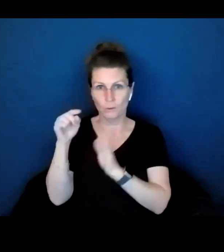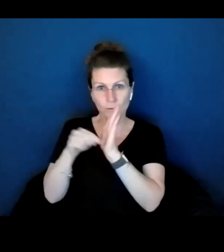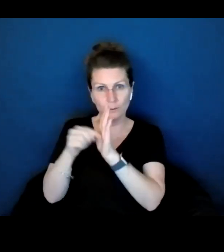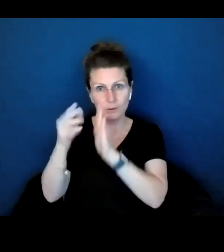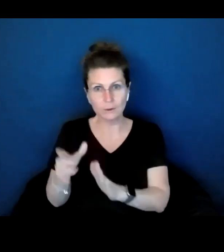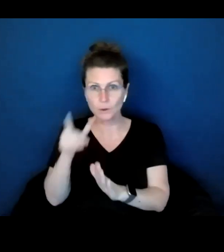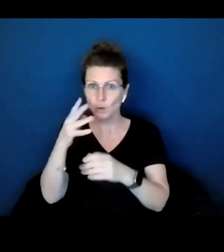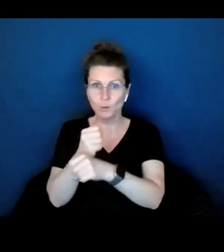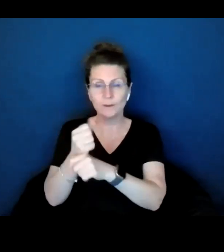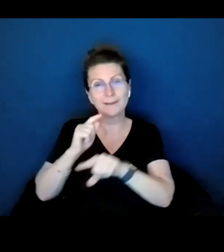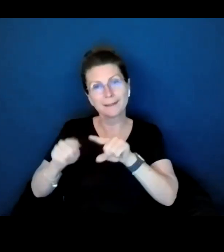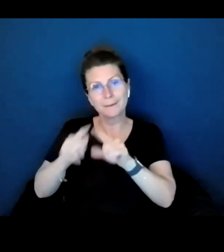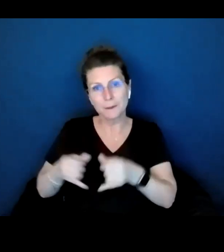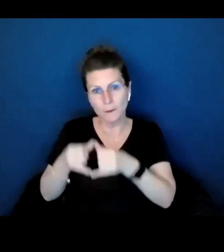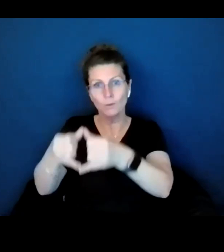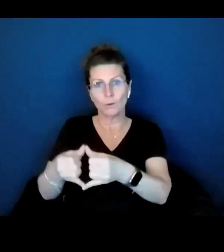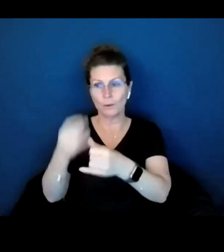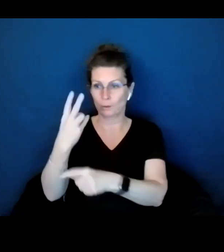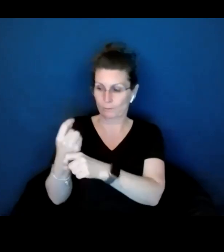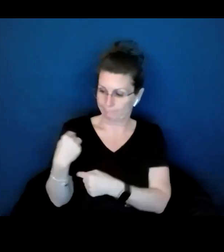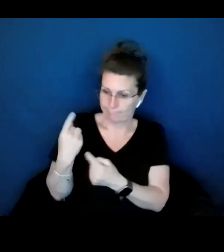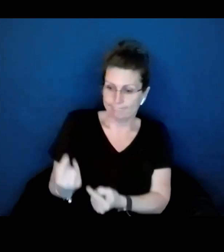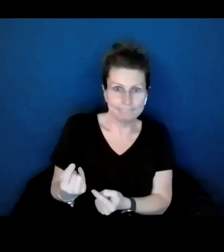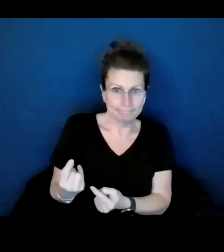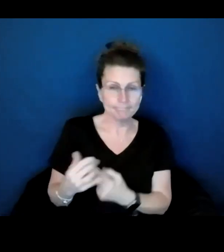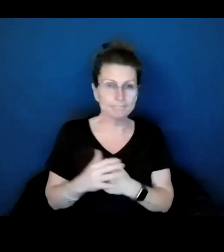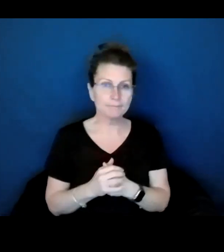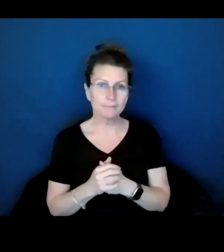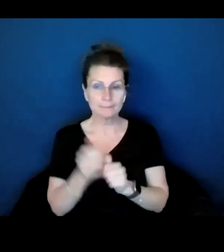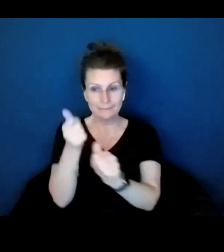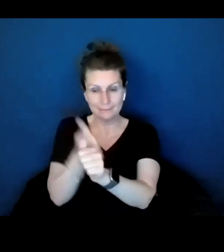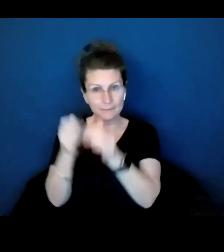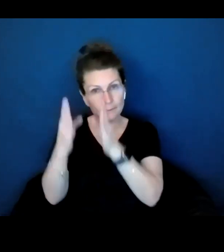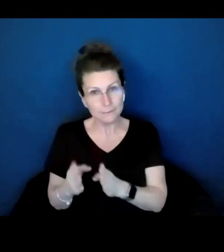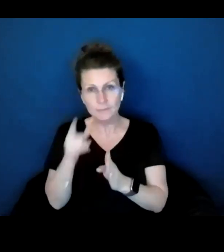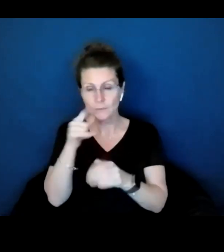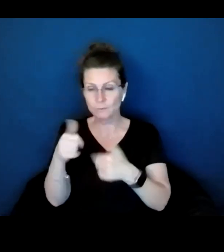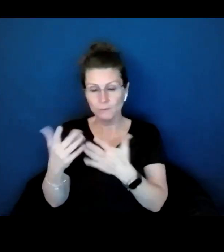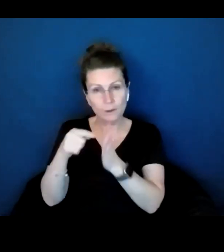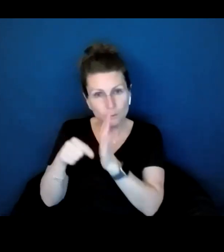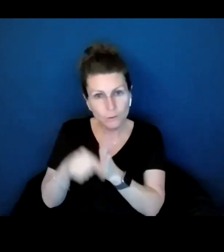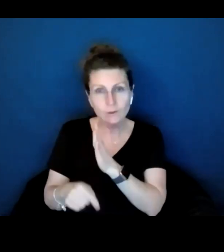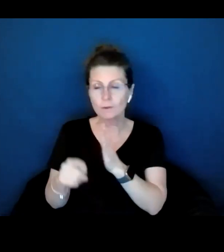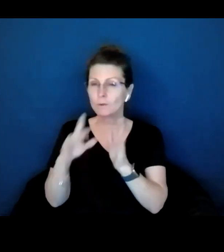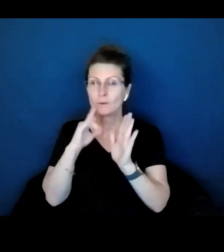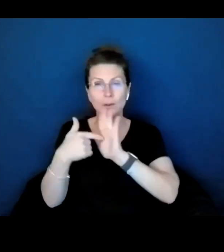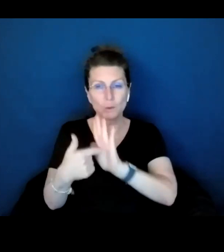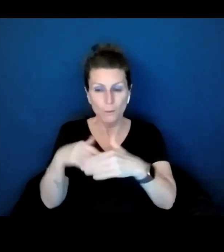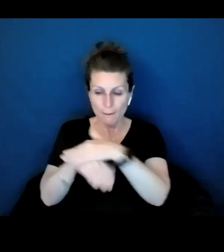have won notable accolades over the past 2 years. Each one of these researchers have exemplified access,